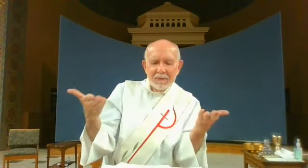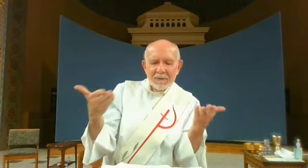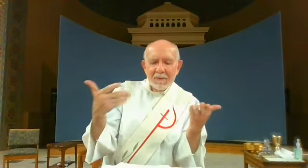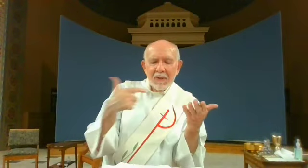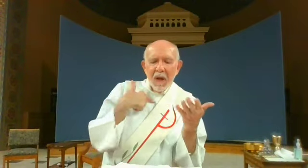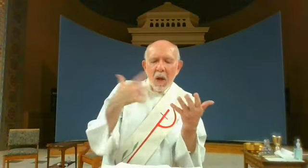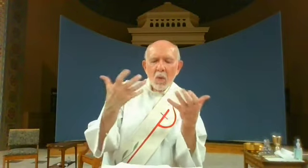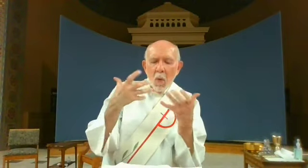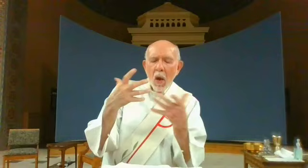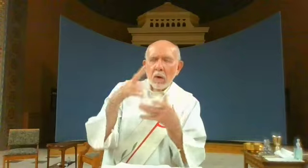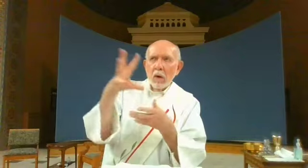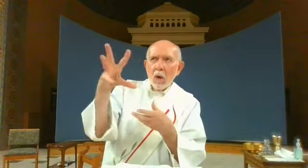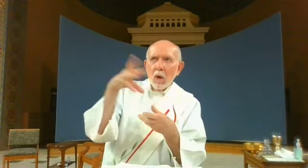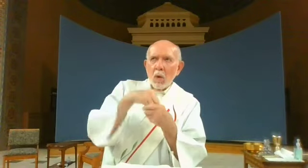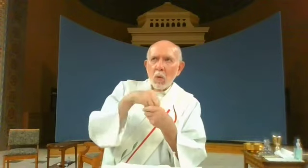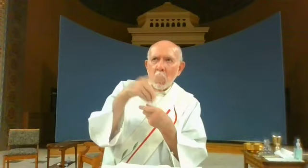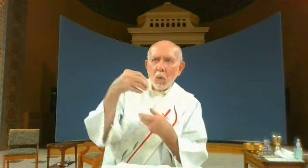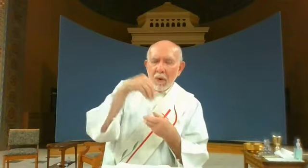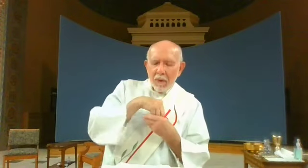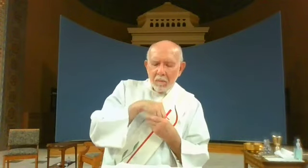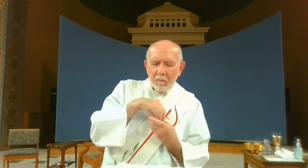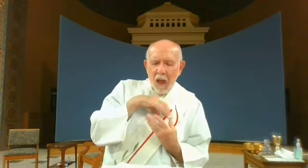and I desire to receive you into my soul.